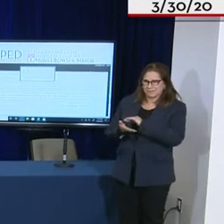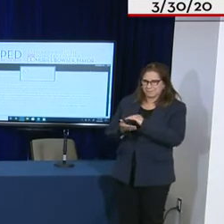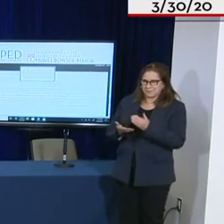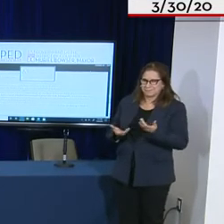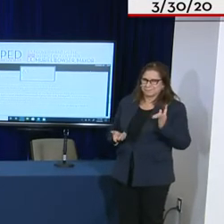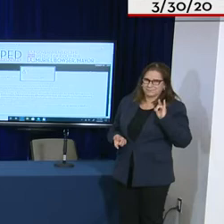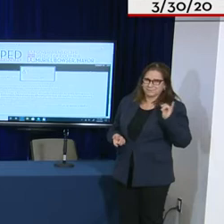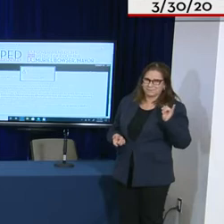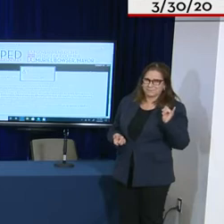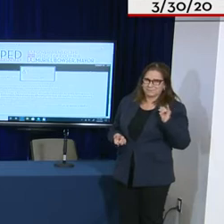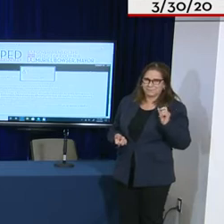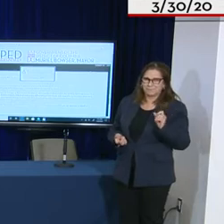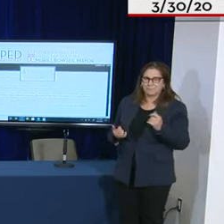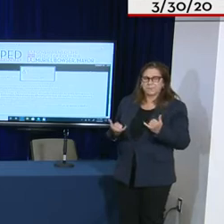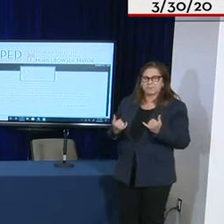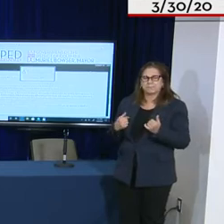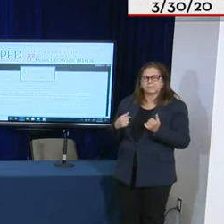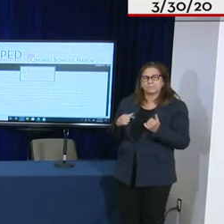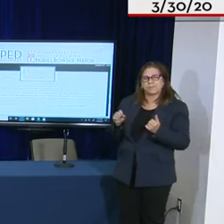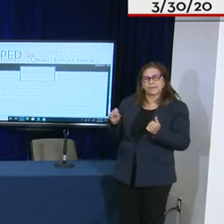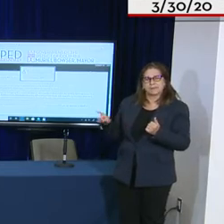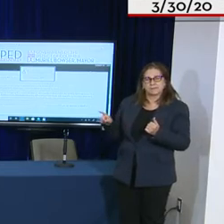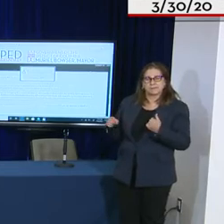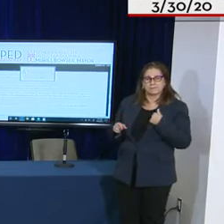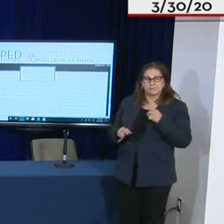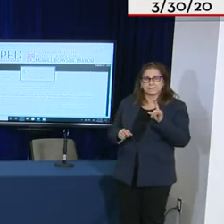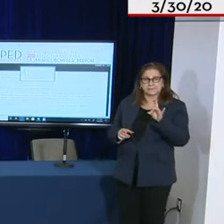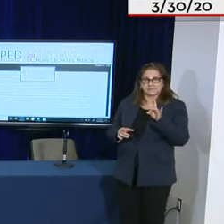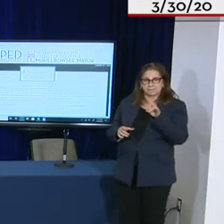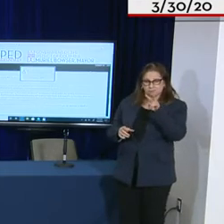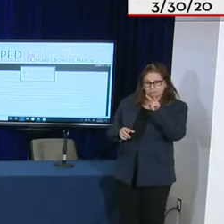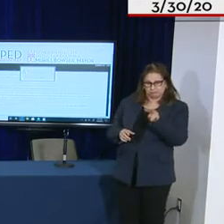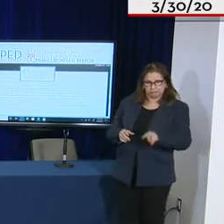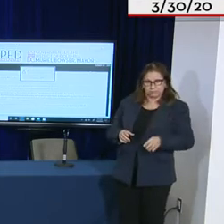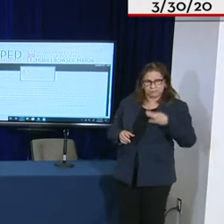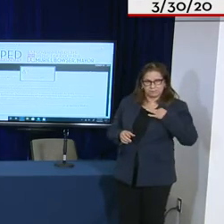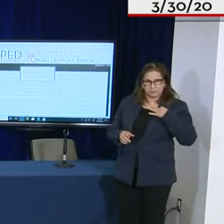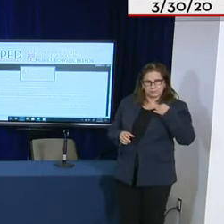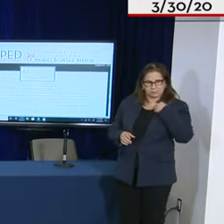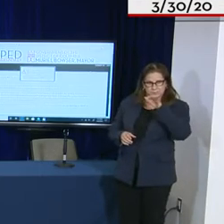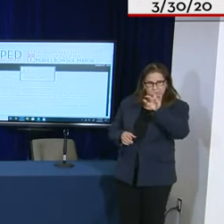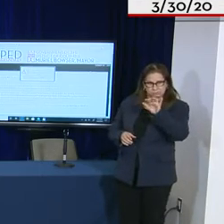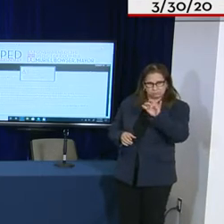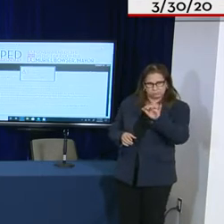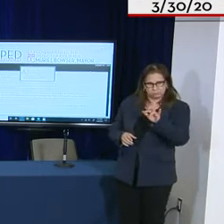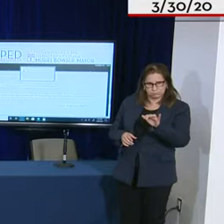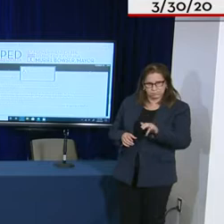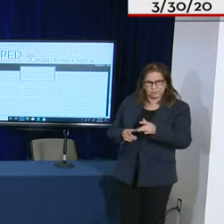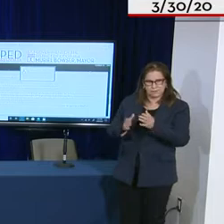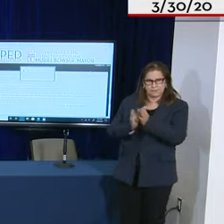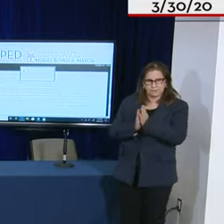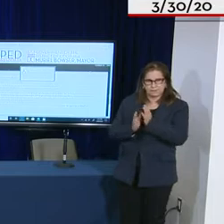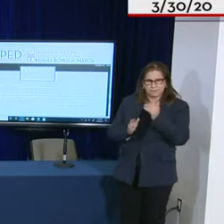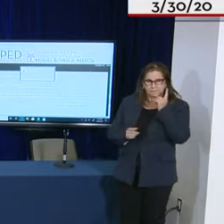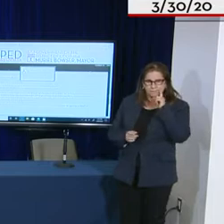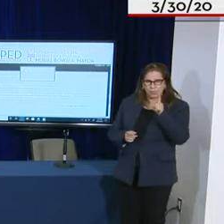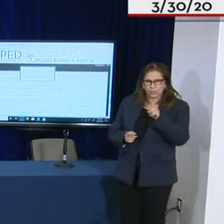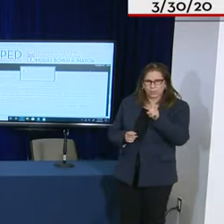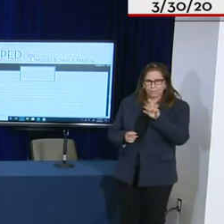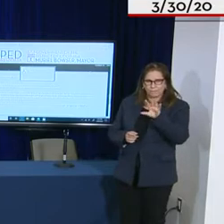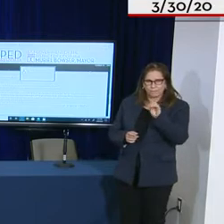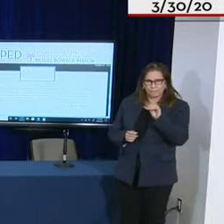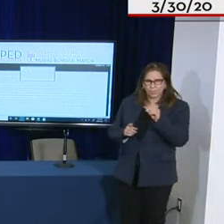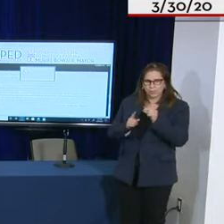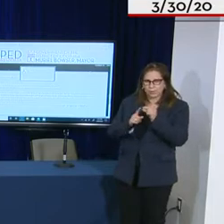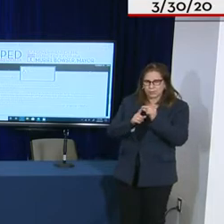that primarily because we went through the application and there's only a 50-word max box where we can explain how